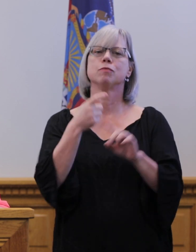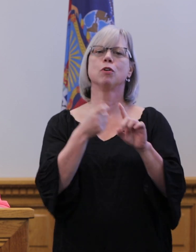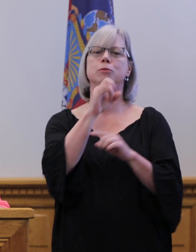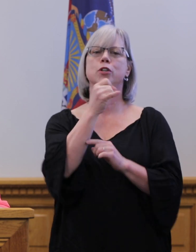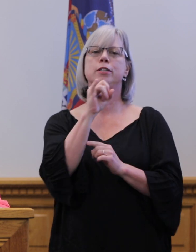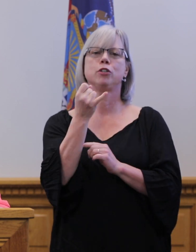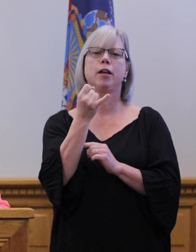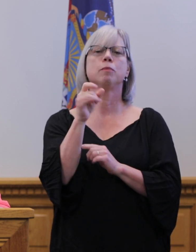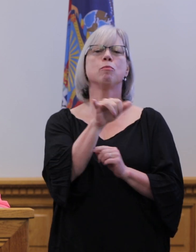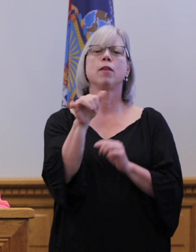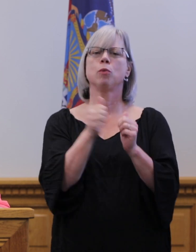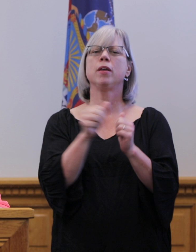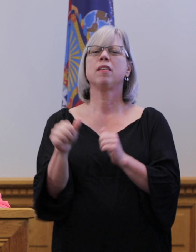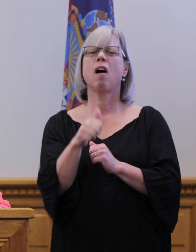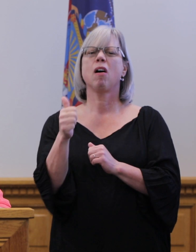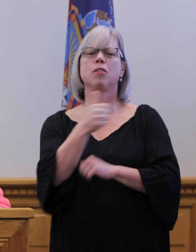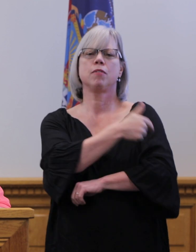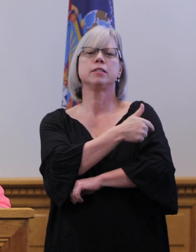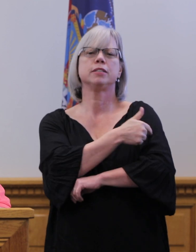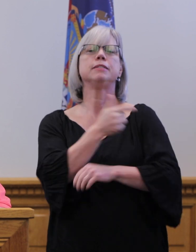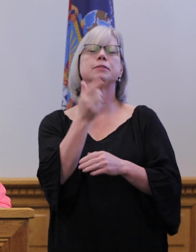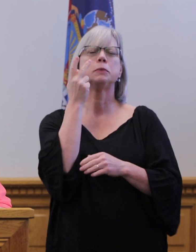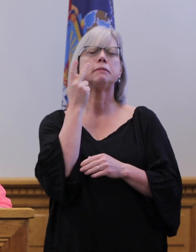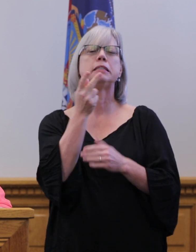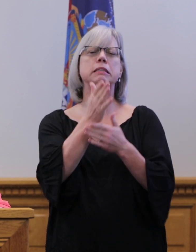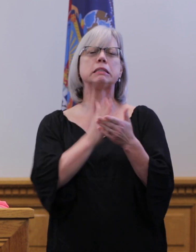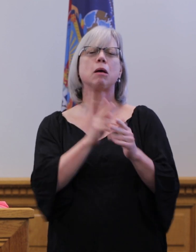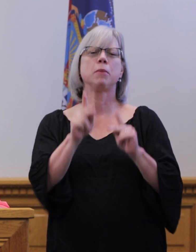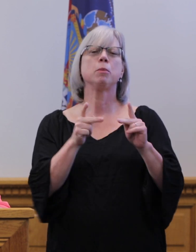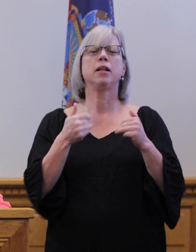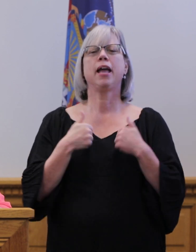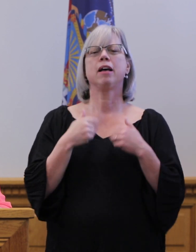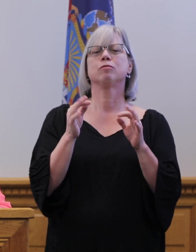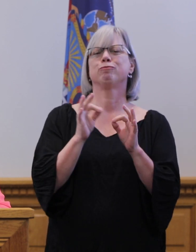with other vaccines, we have seen some recipients experience